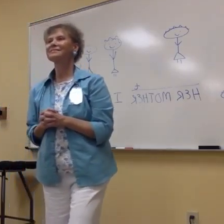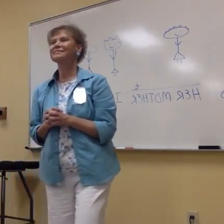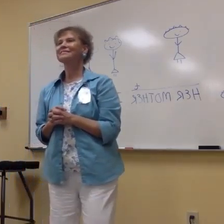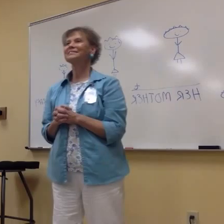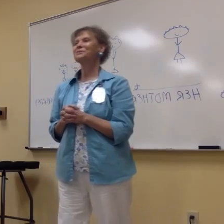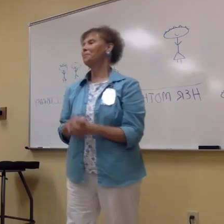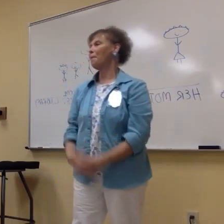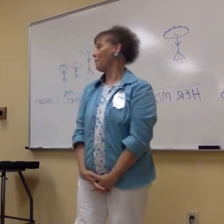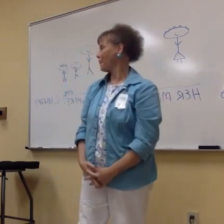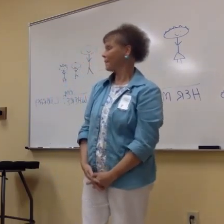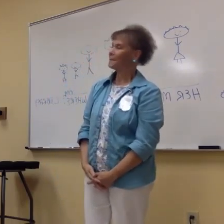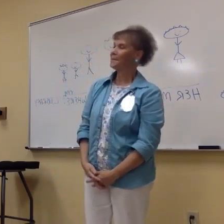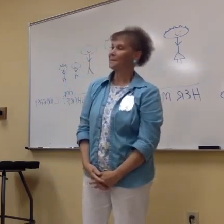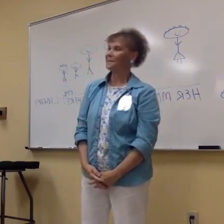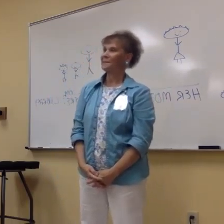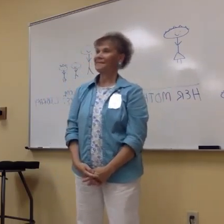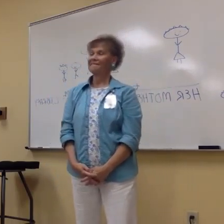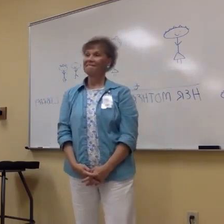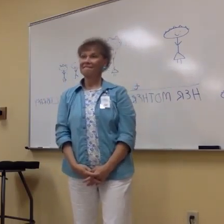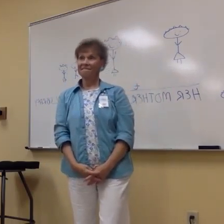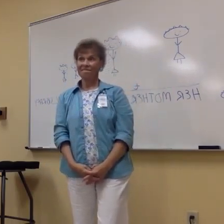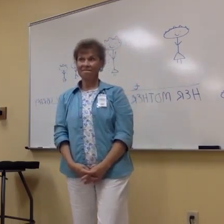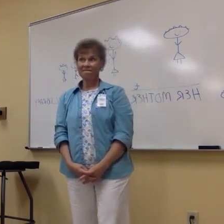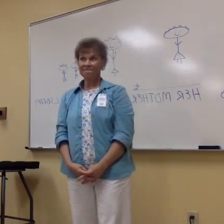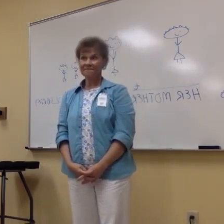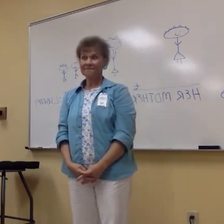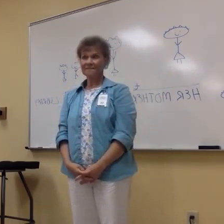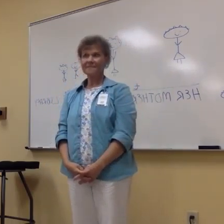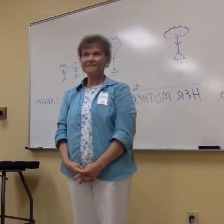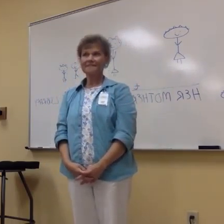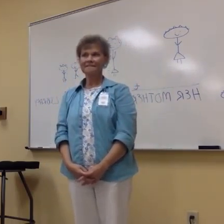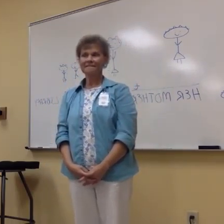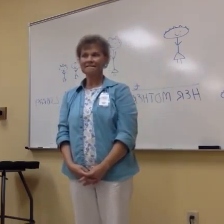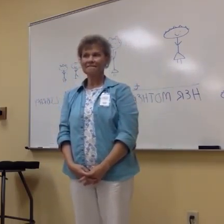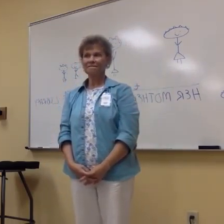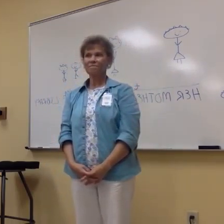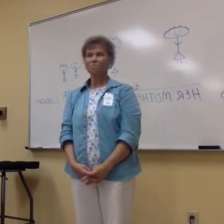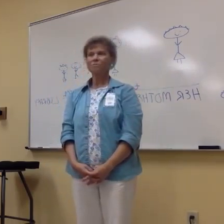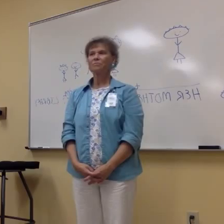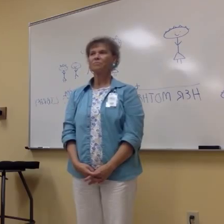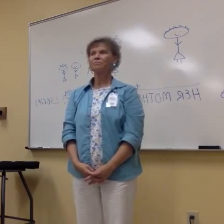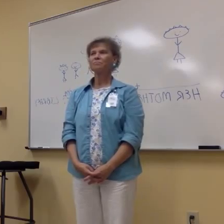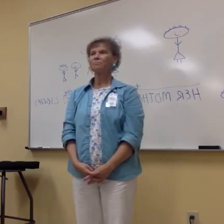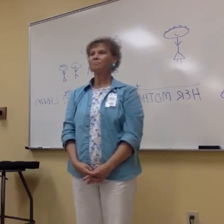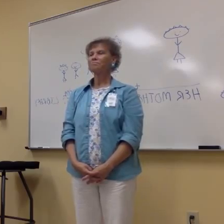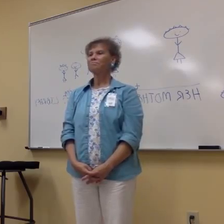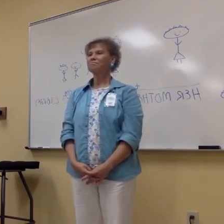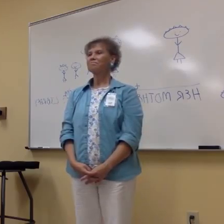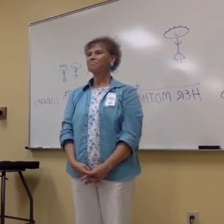You're her friend. Think, what is the possessive?